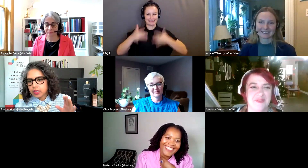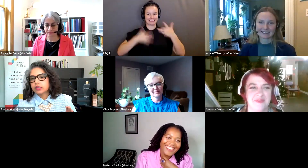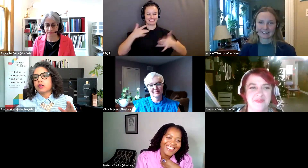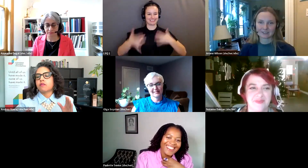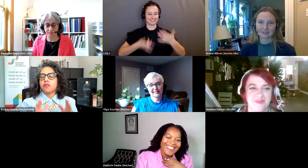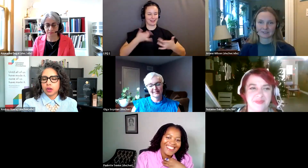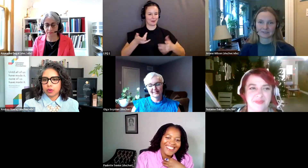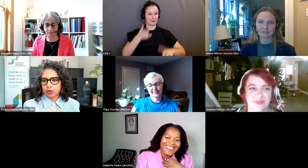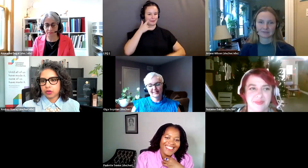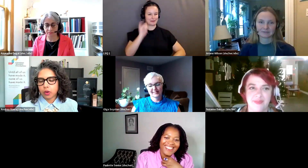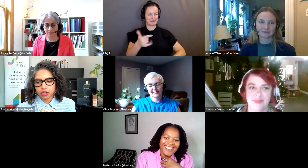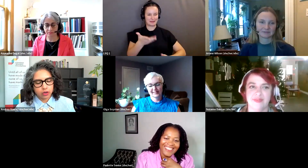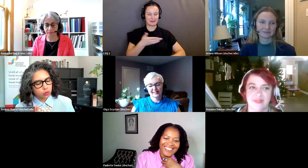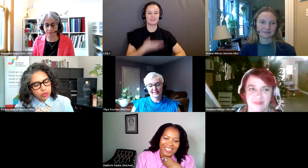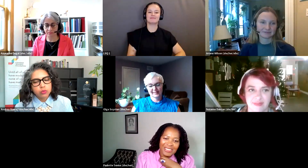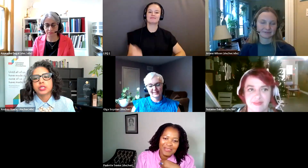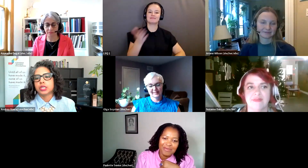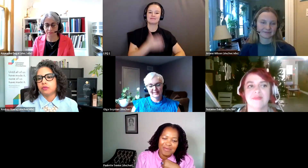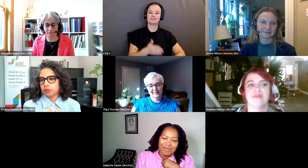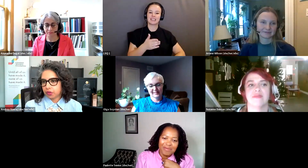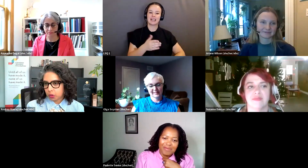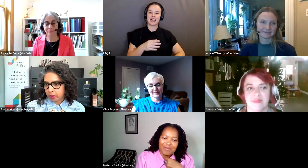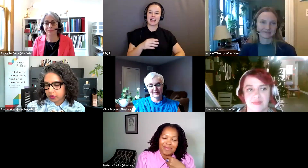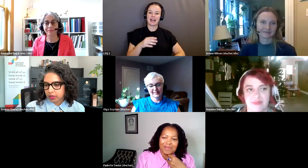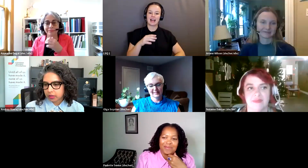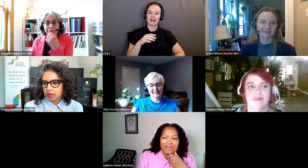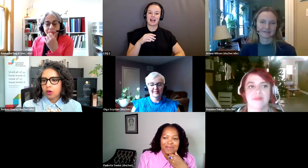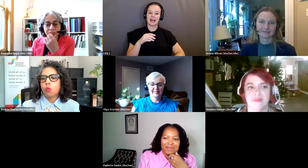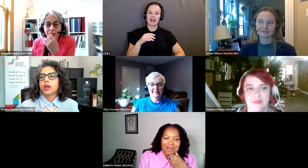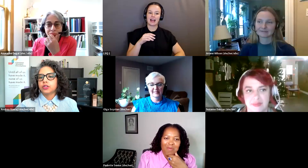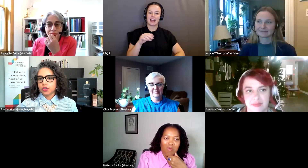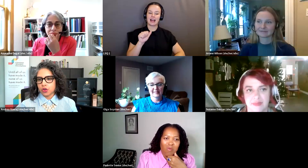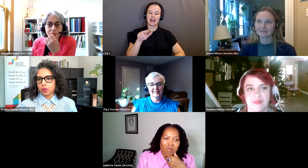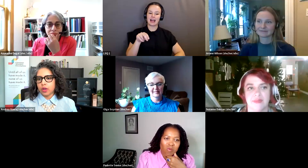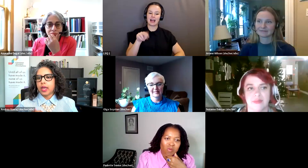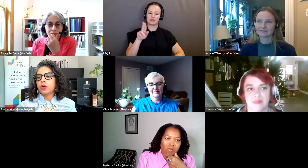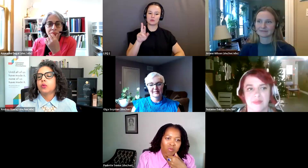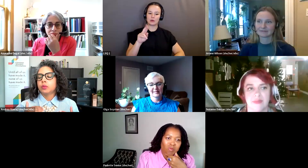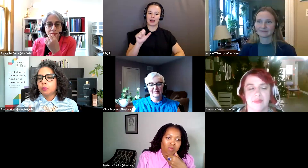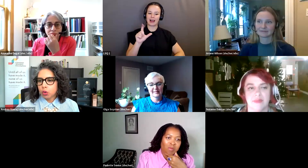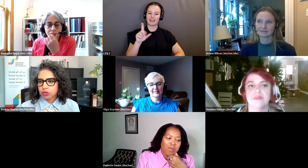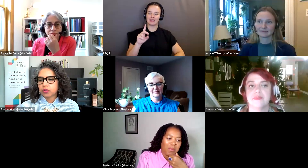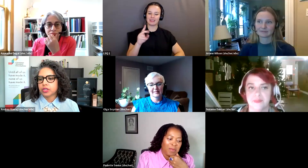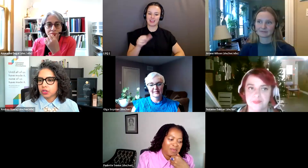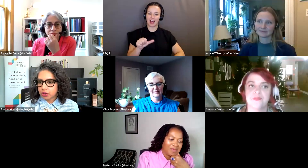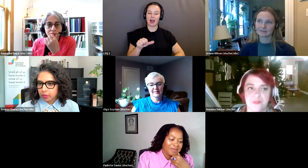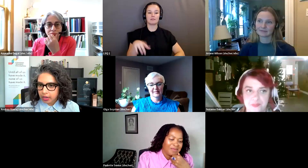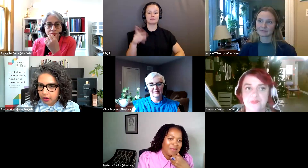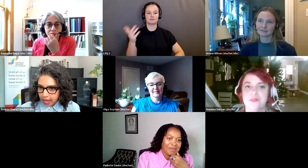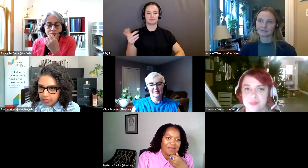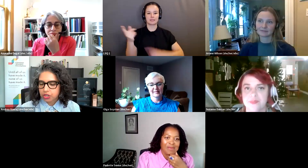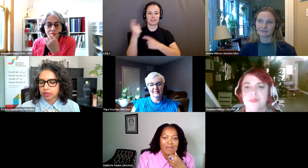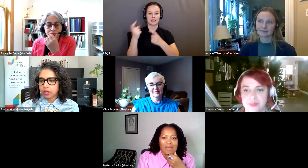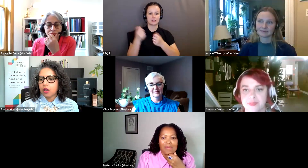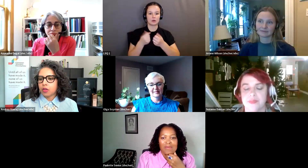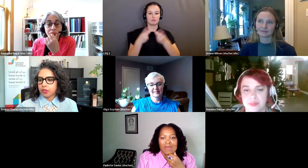Okay, this is a very good question, and we received a few about this. Wanting to know, how can we push for decision-making